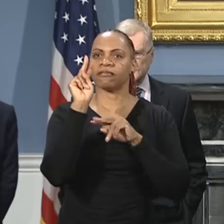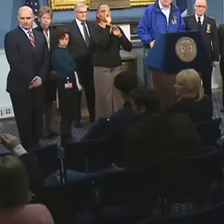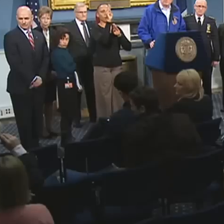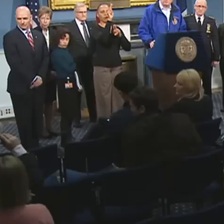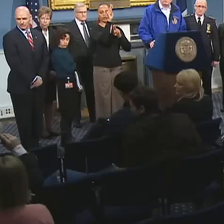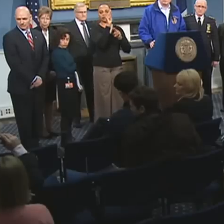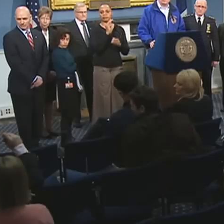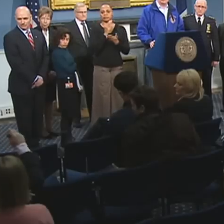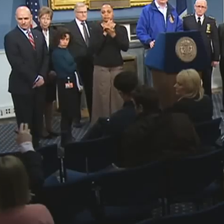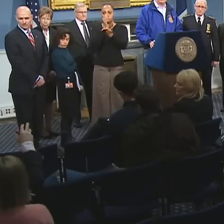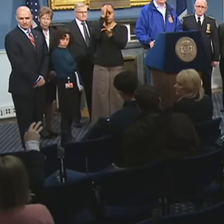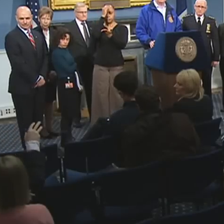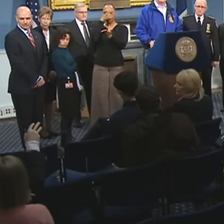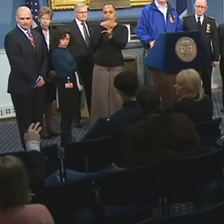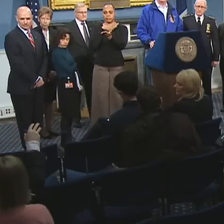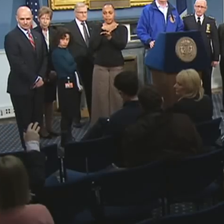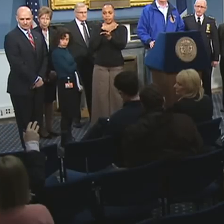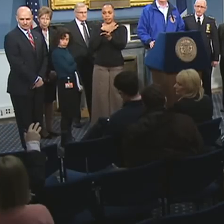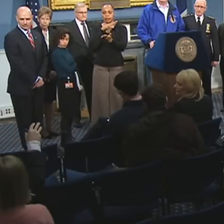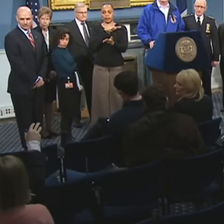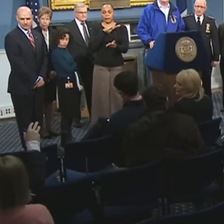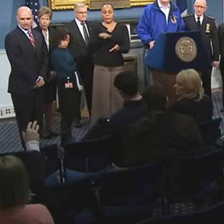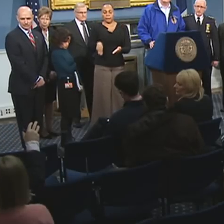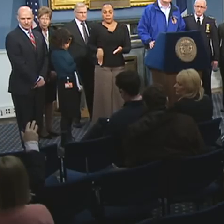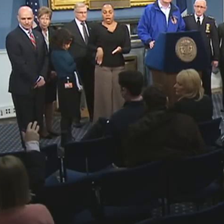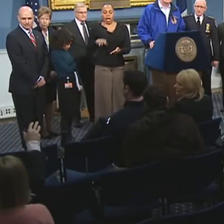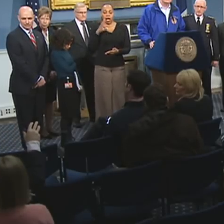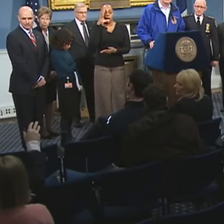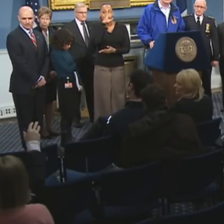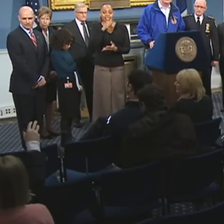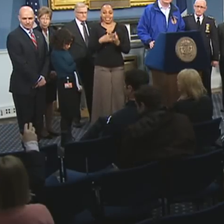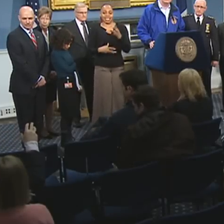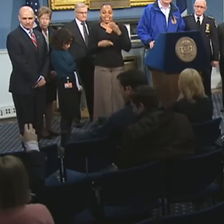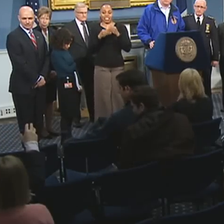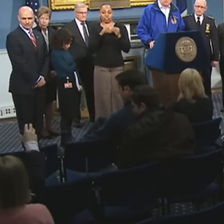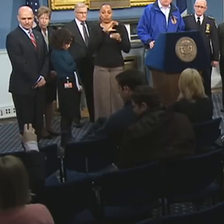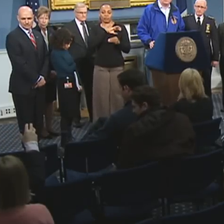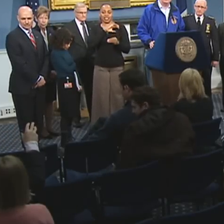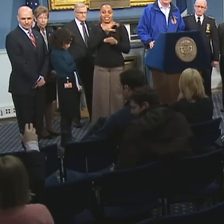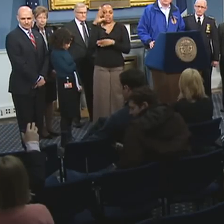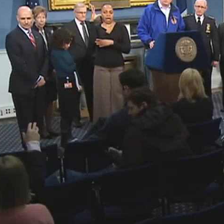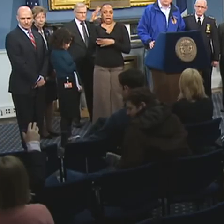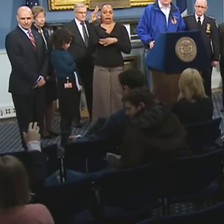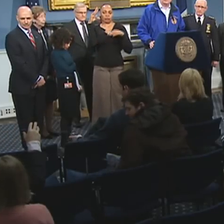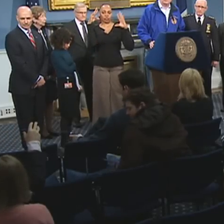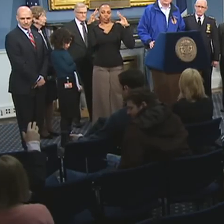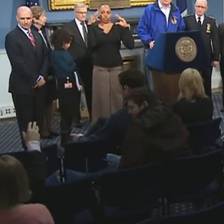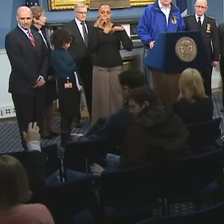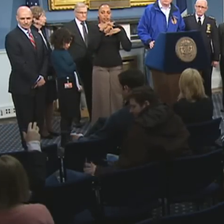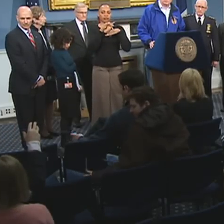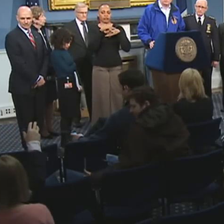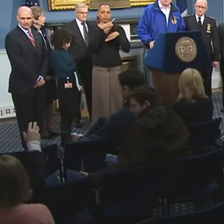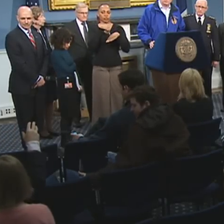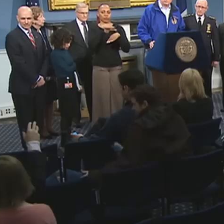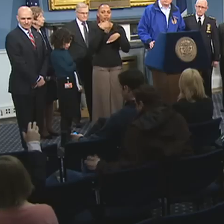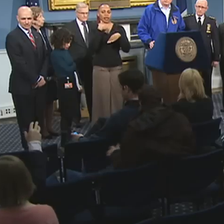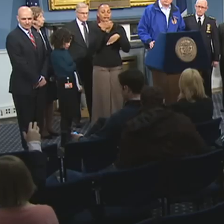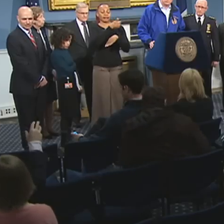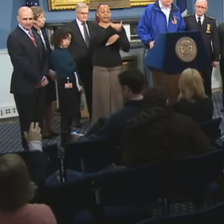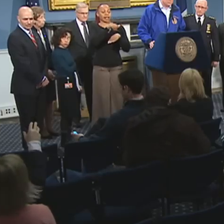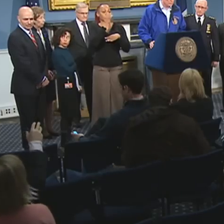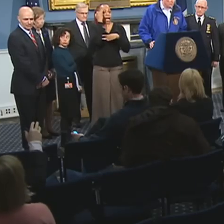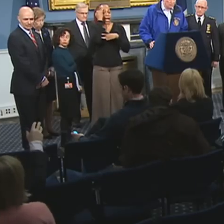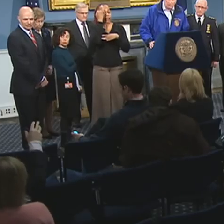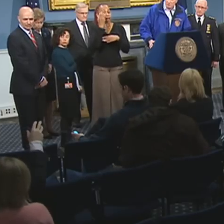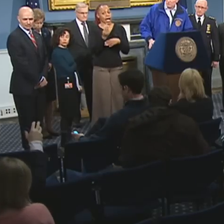Mayor, I guess that there are additional police cameras now that are available. Do we have any idea of how many of those are?